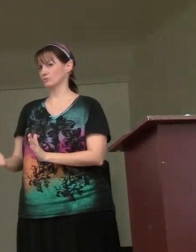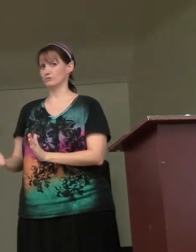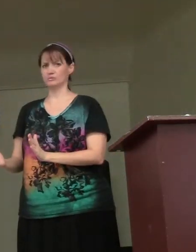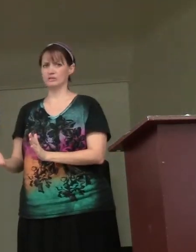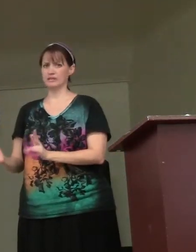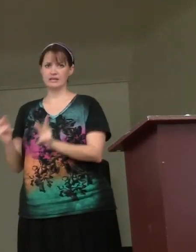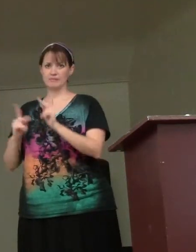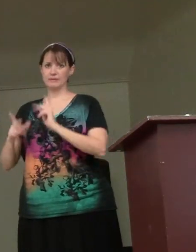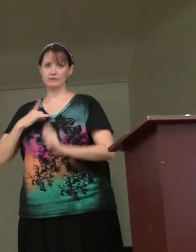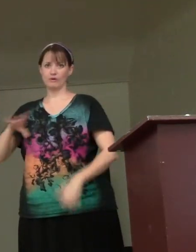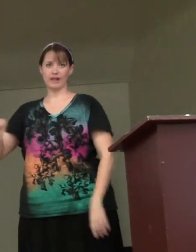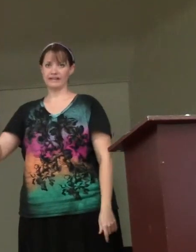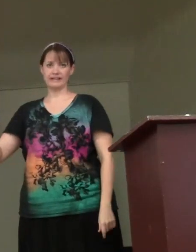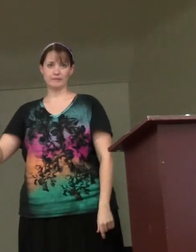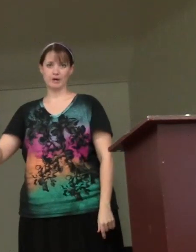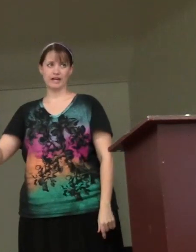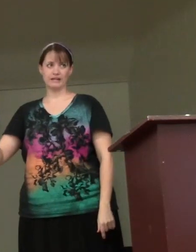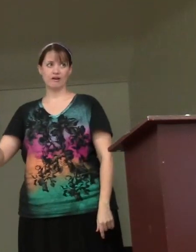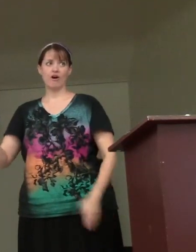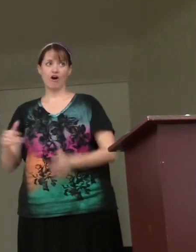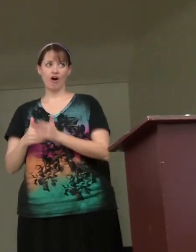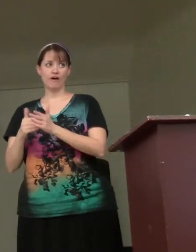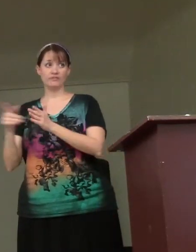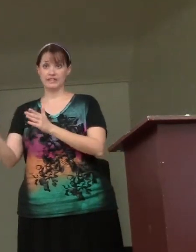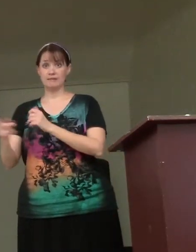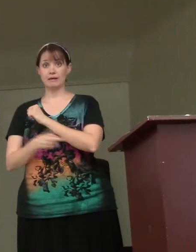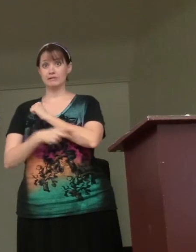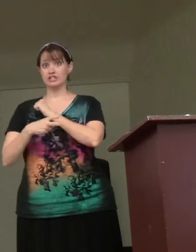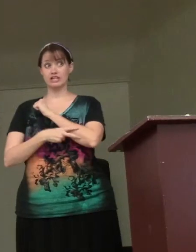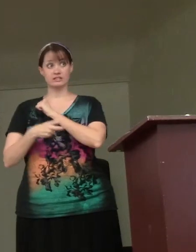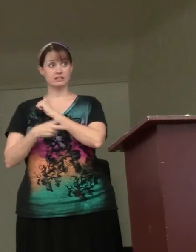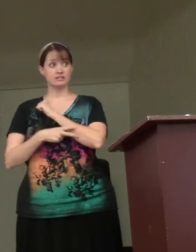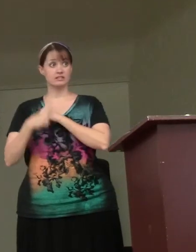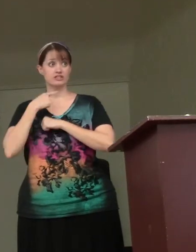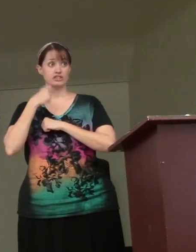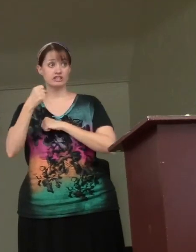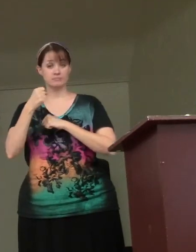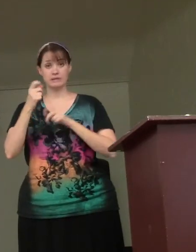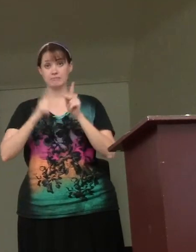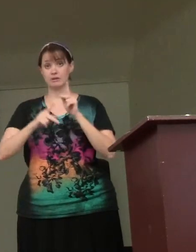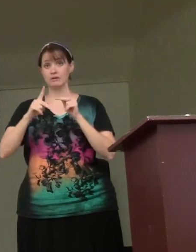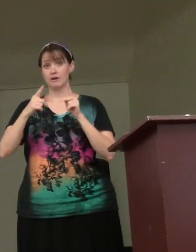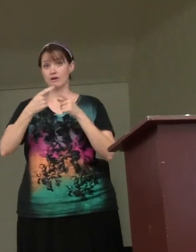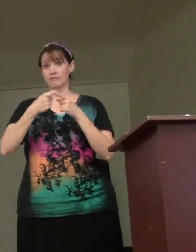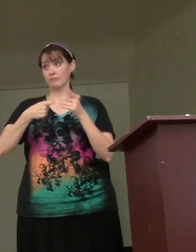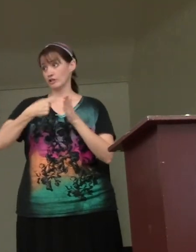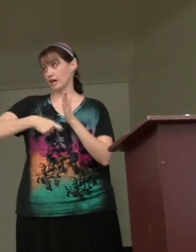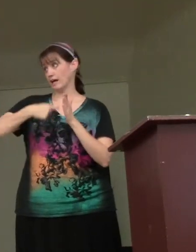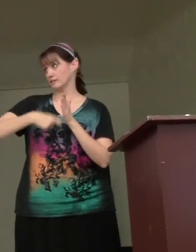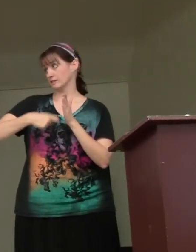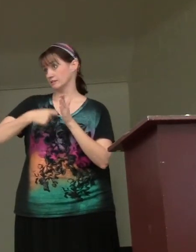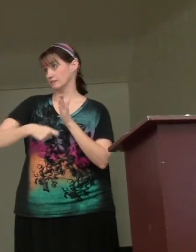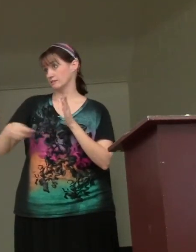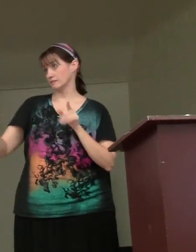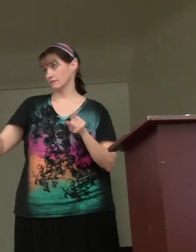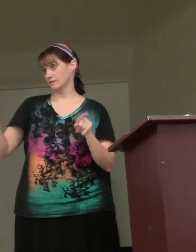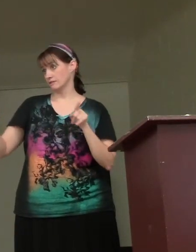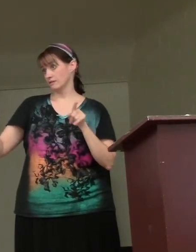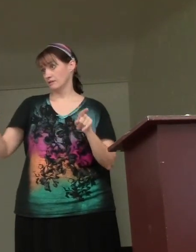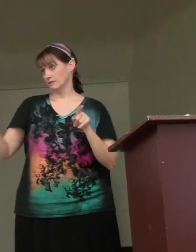Ooh, people don't like him, right? Often he maybe cheats people from their taxes.